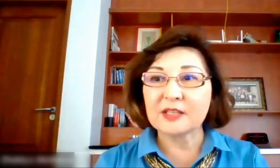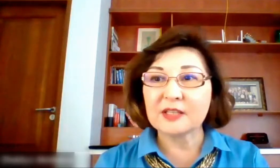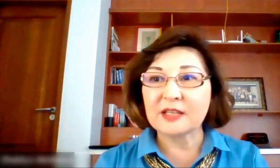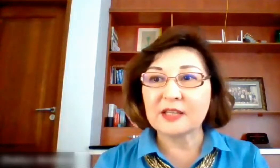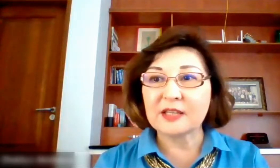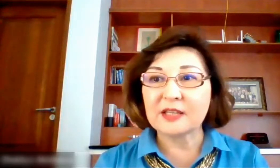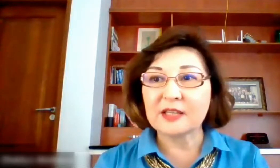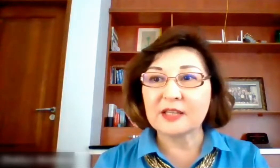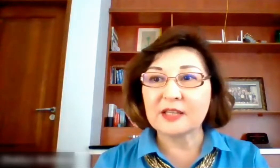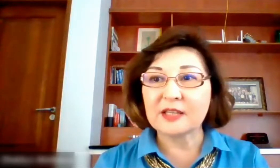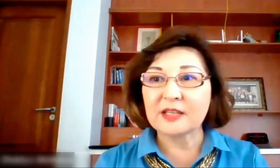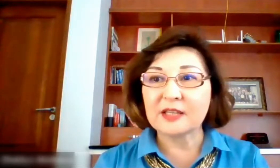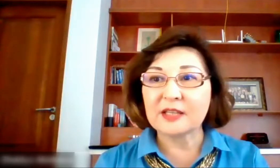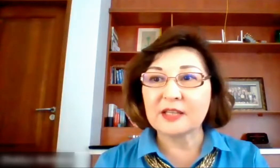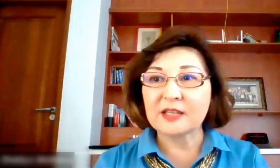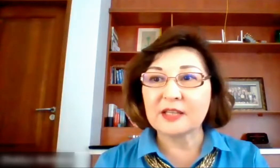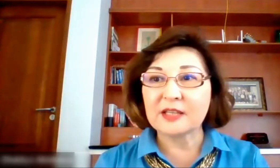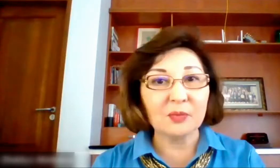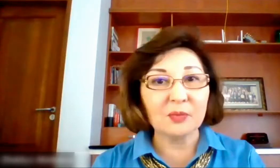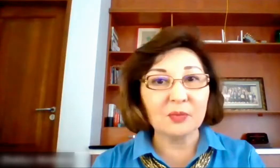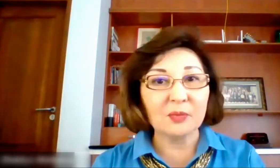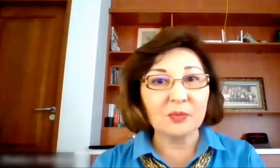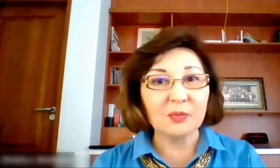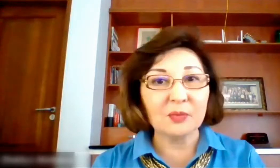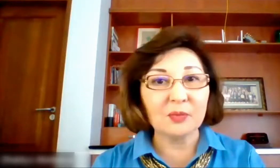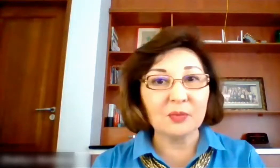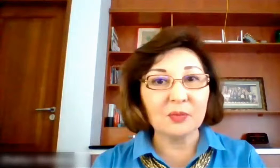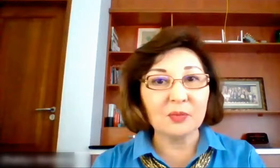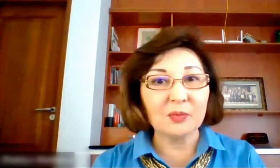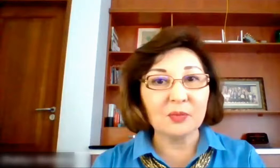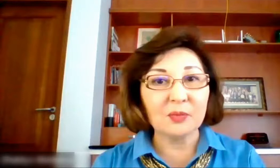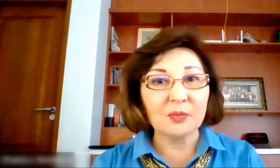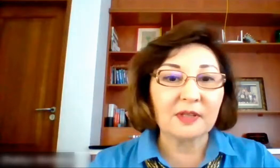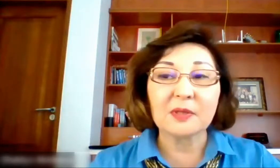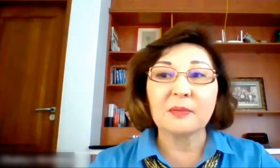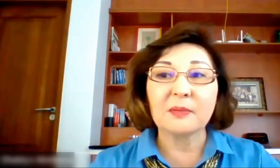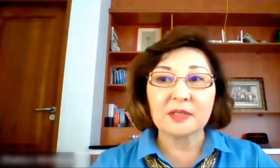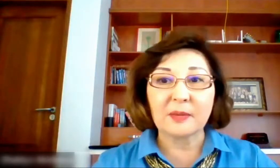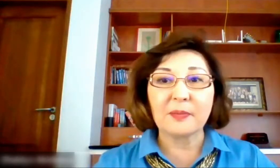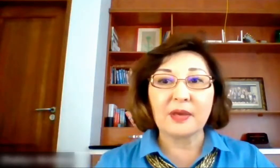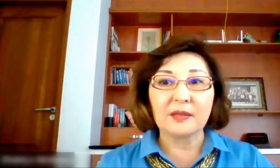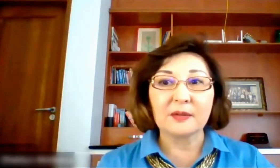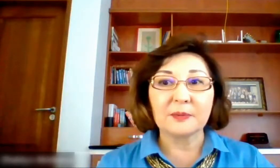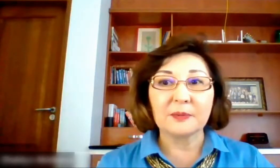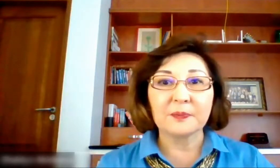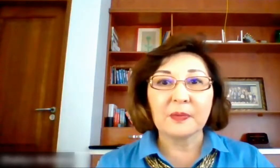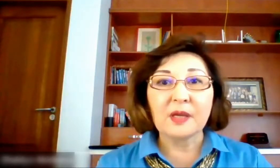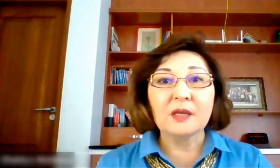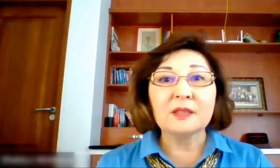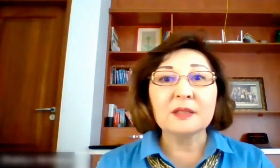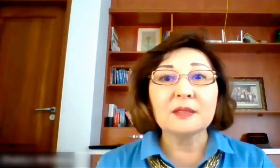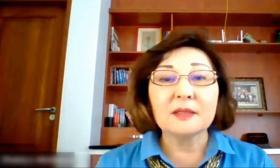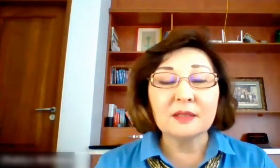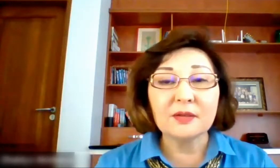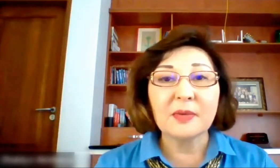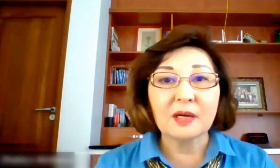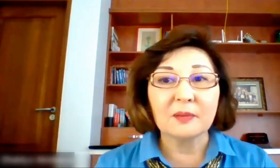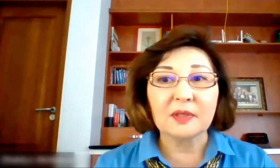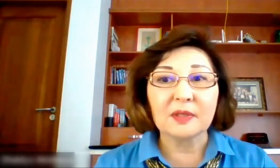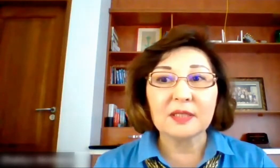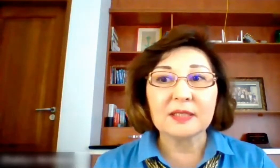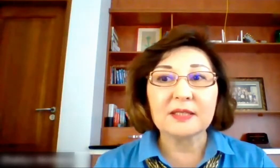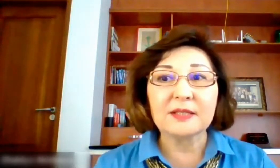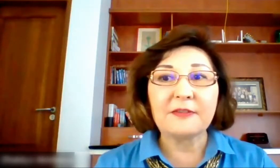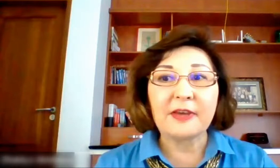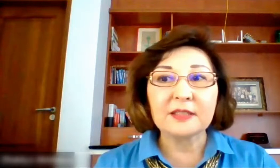African Network on People Who Use Drugs, SANPUD, during the Social Development Month campaign. It is indeed